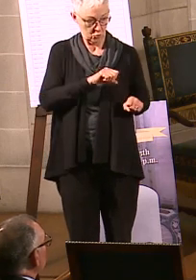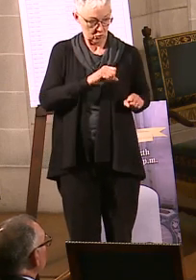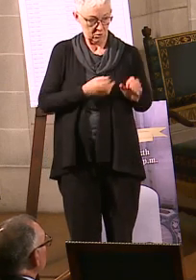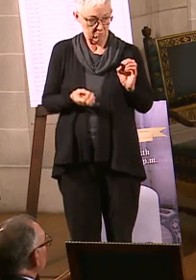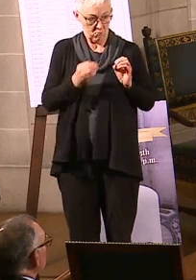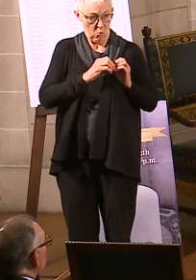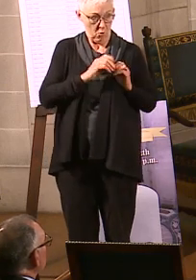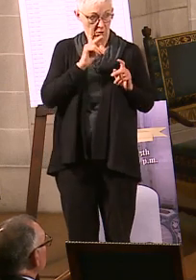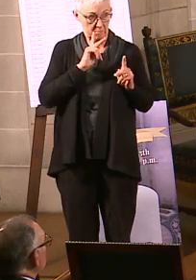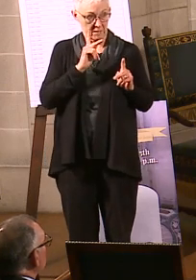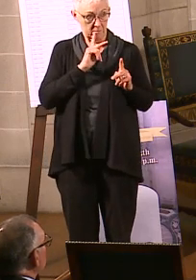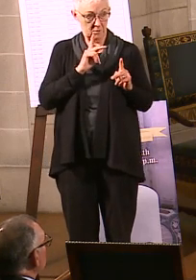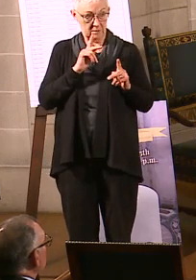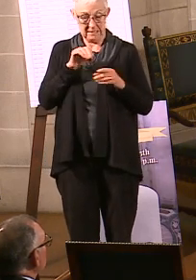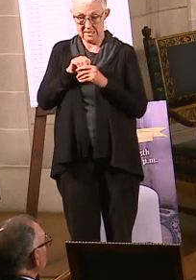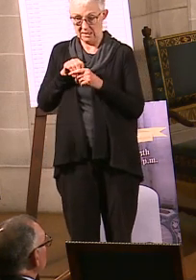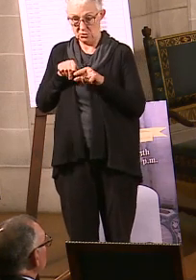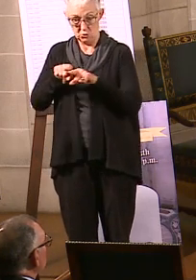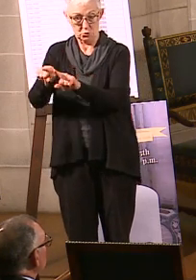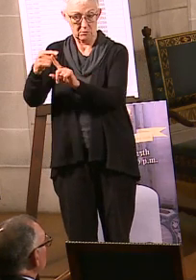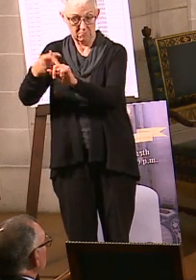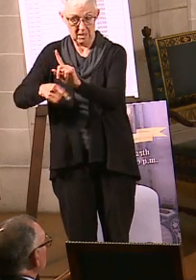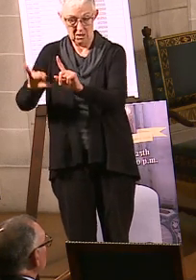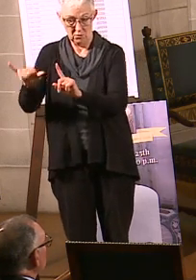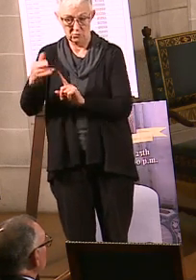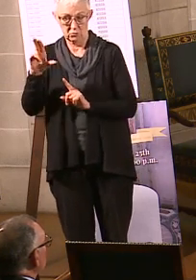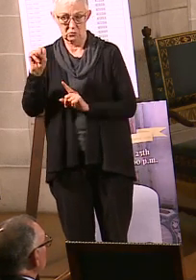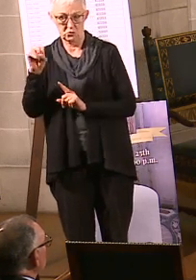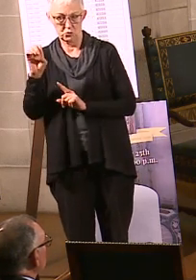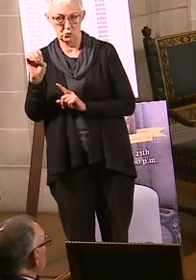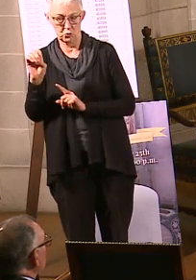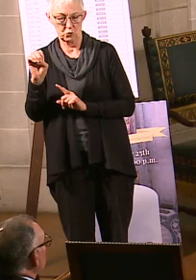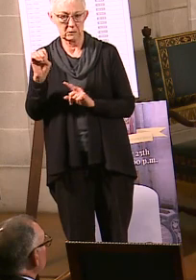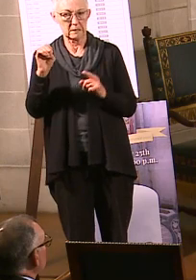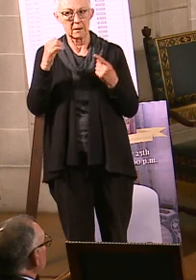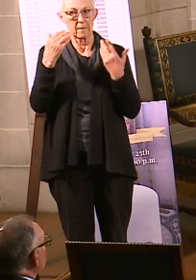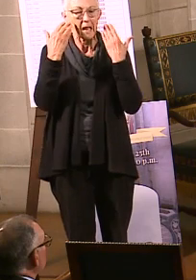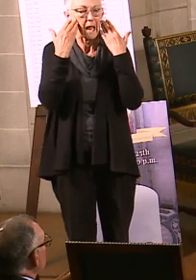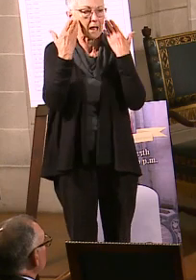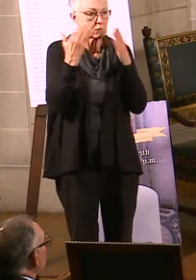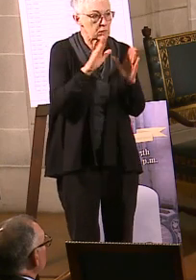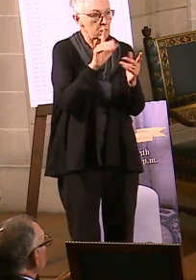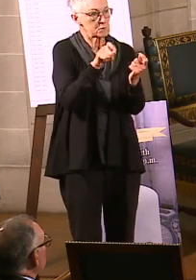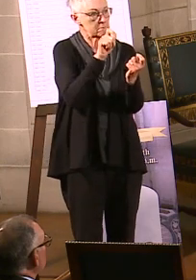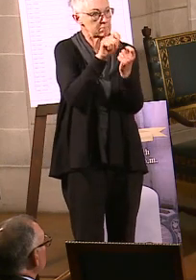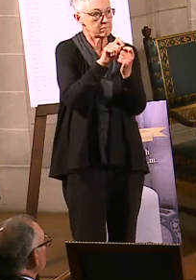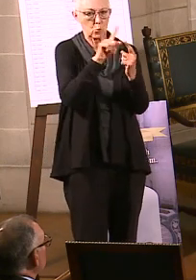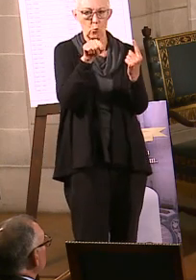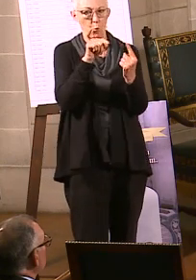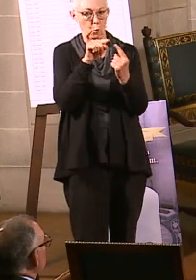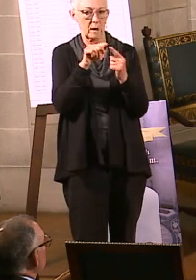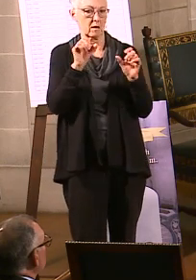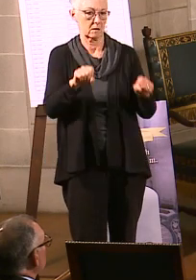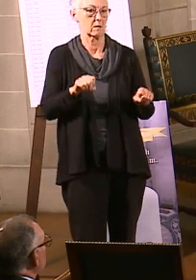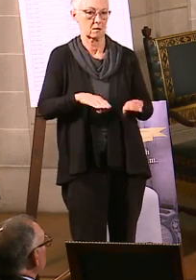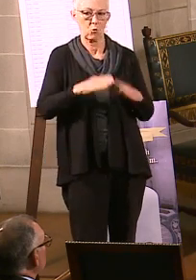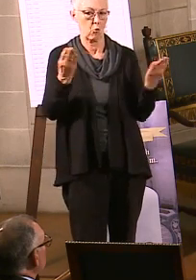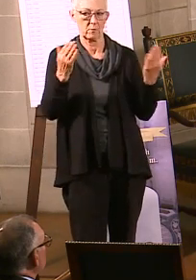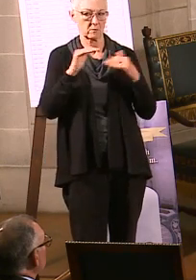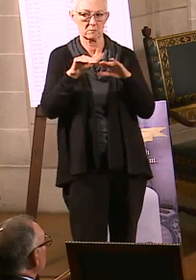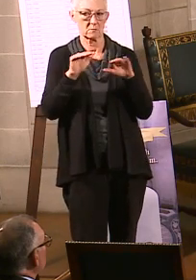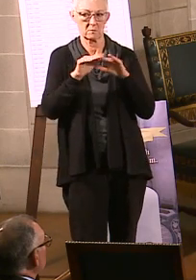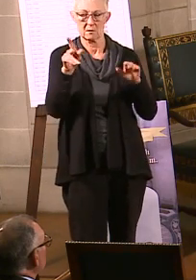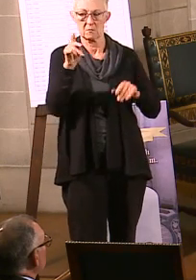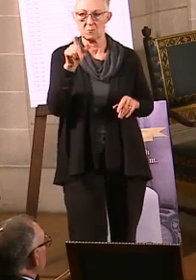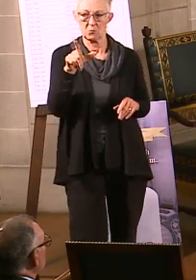be. And that would then apply to pools as well, but there's not a specific guideline on when pools can reopen. And so we're going to I would